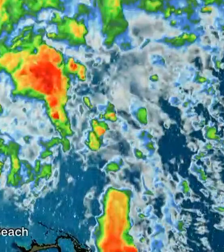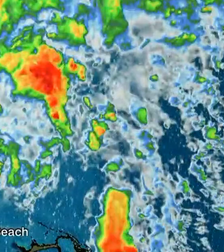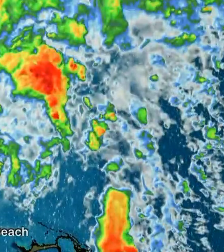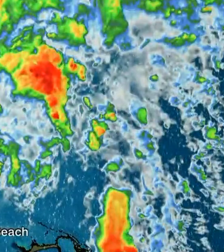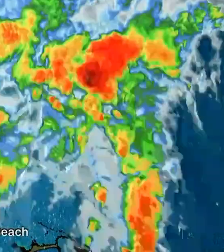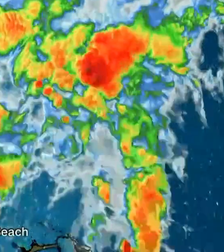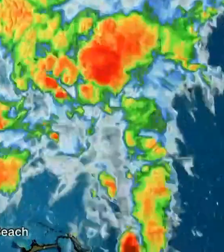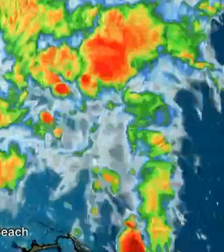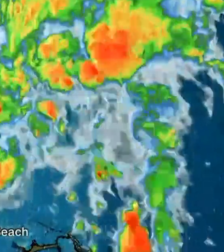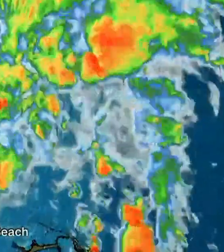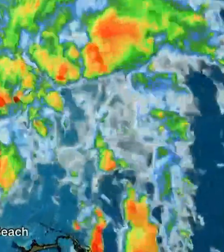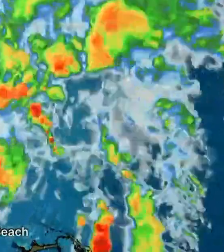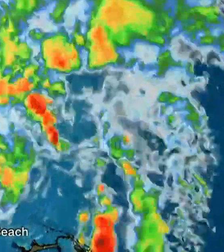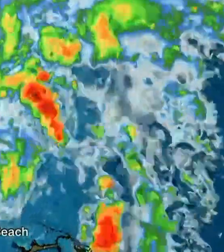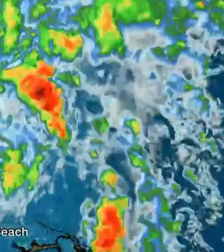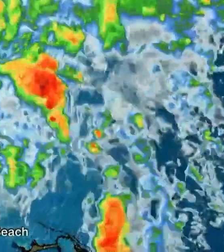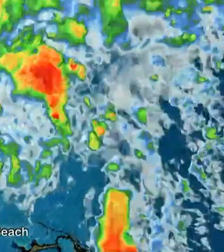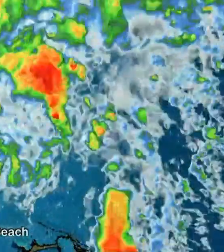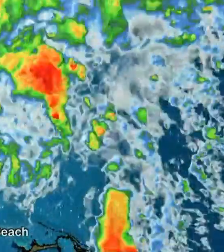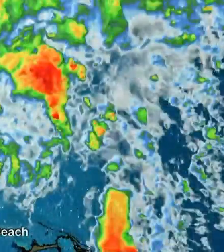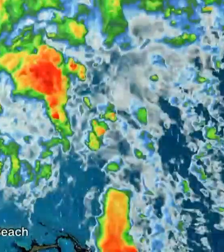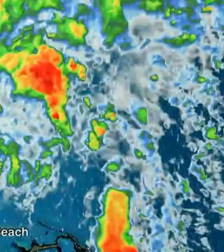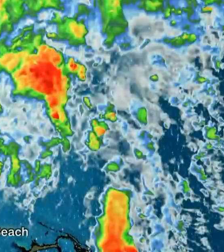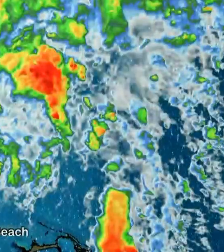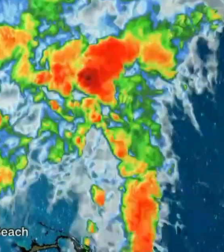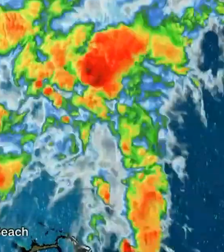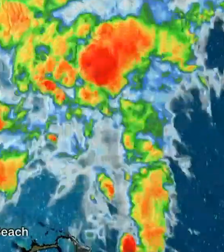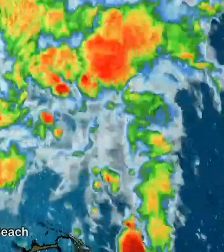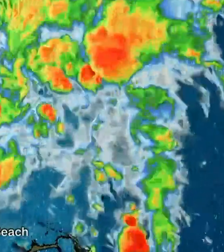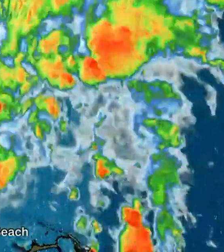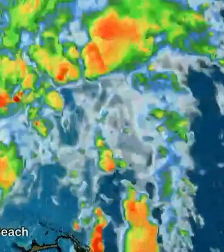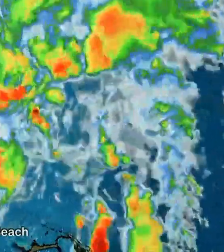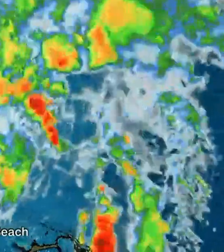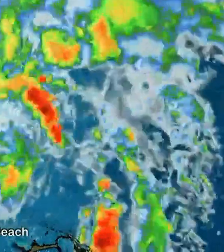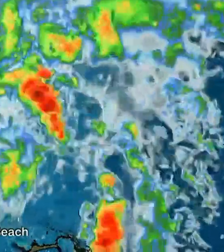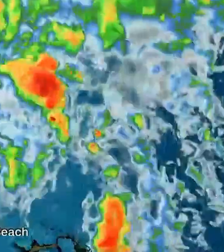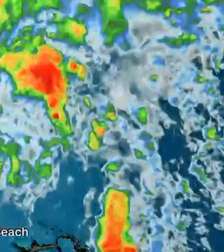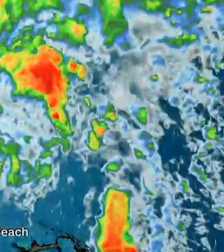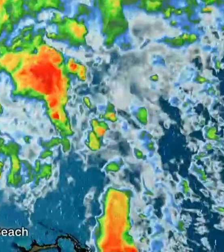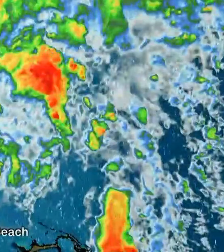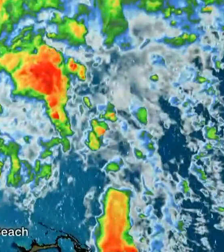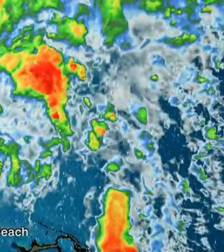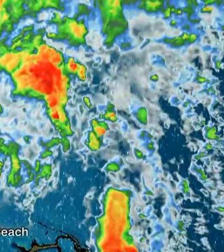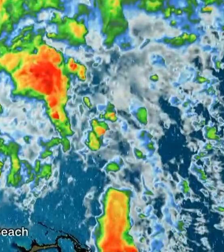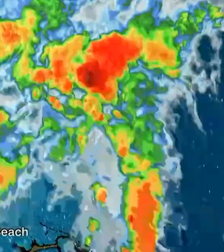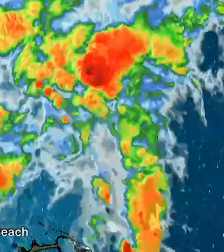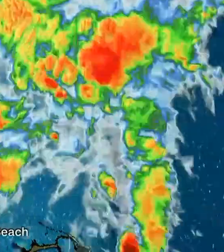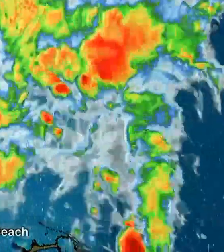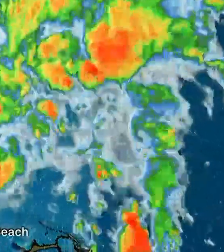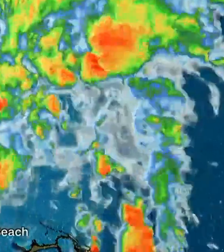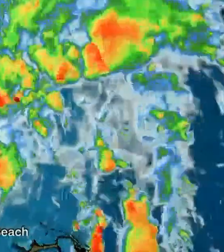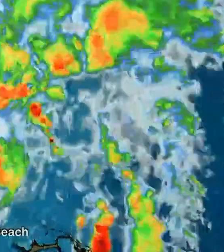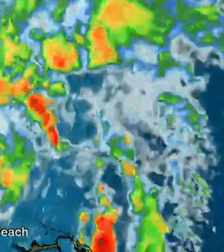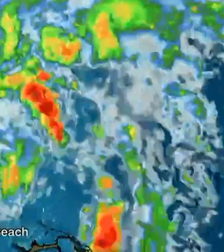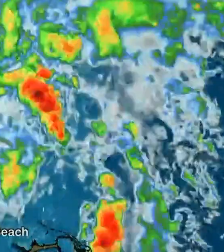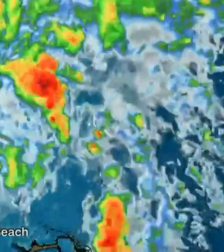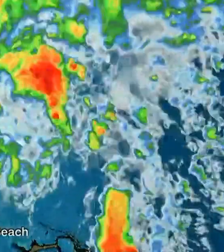the city. If you don't need to be here, please don't come here during the storm tomorrow and Saturday. Thank you very